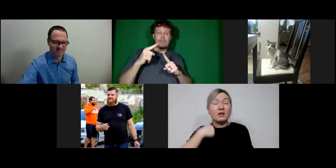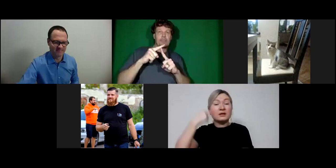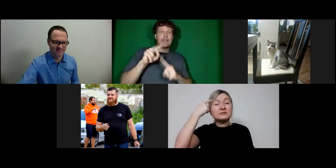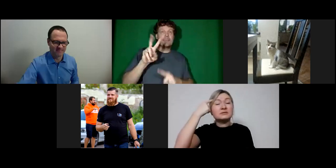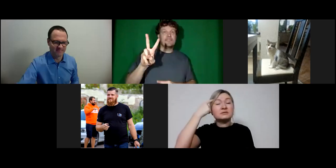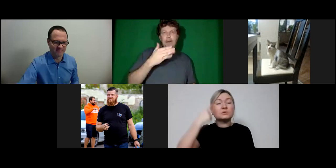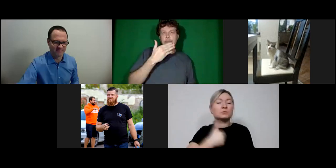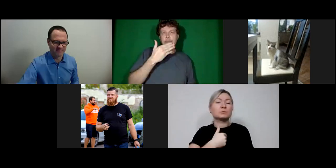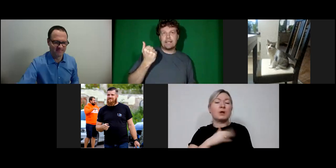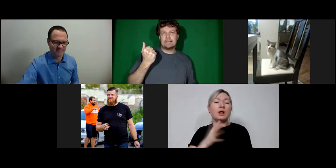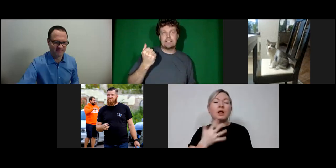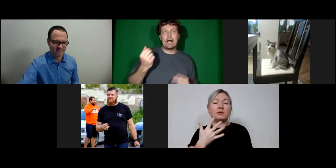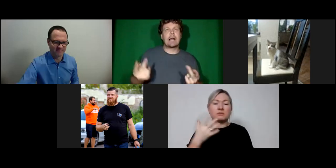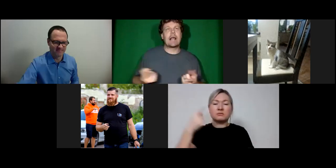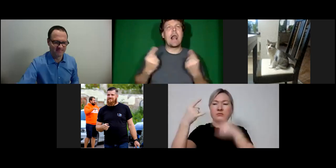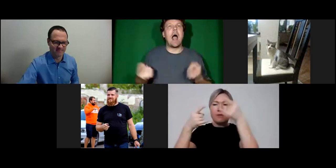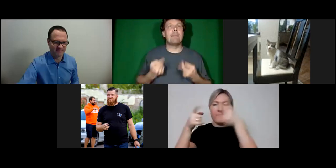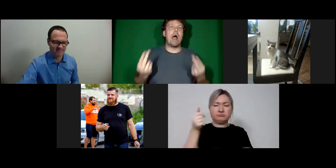because